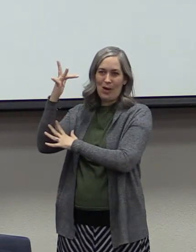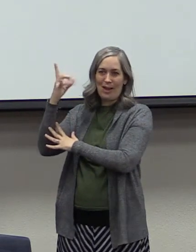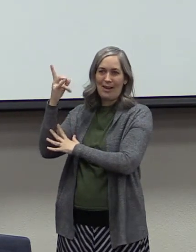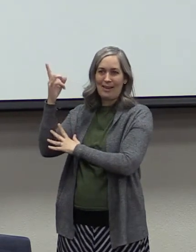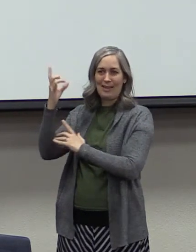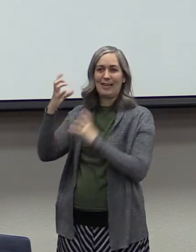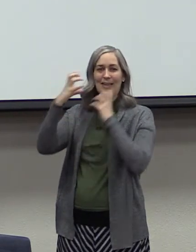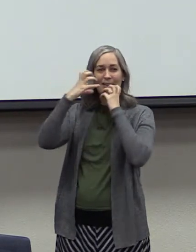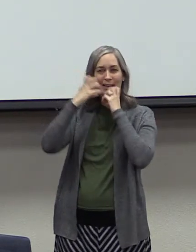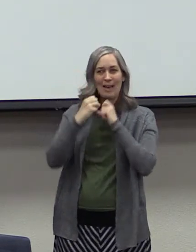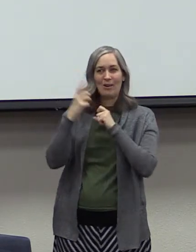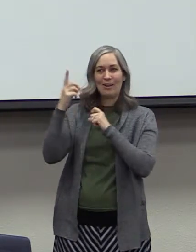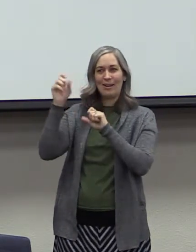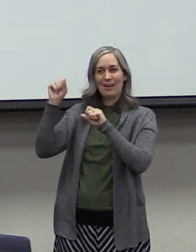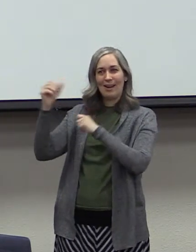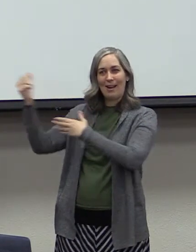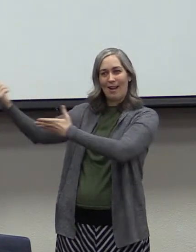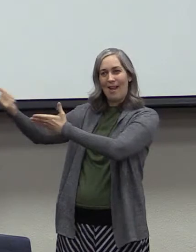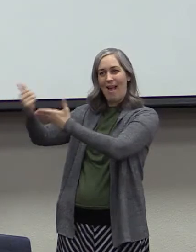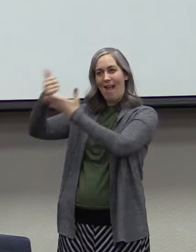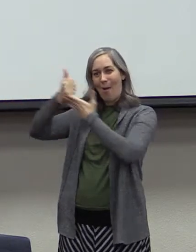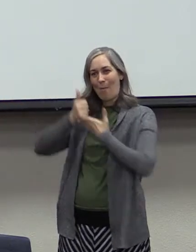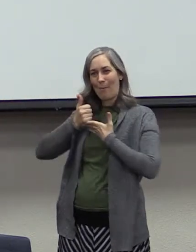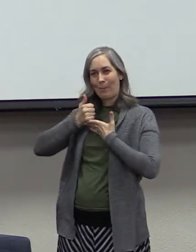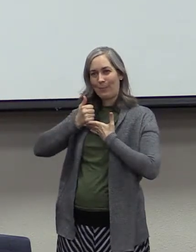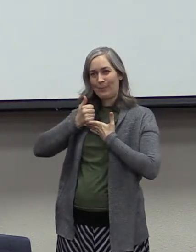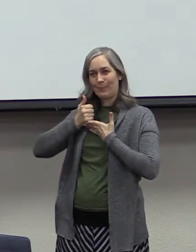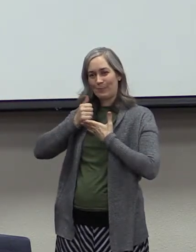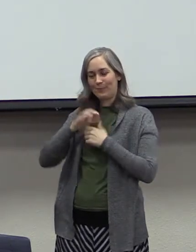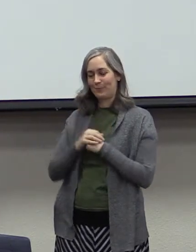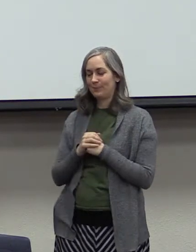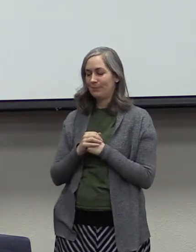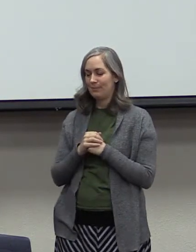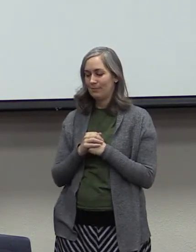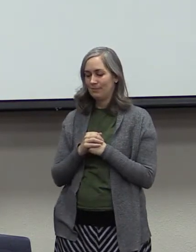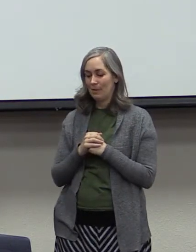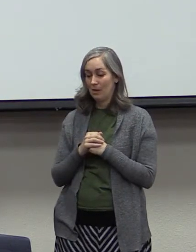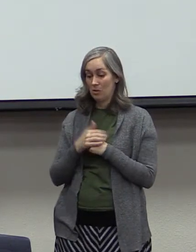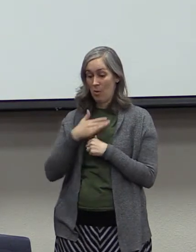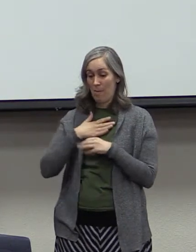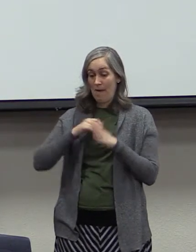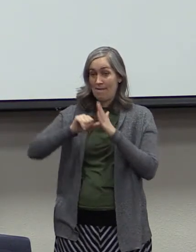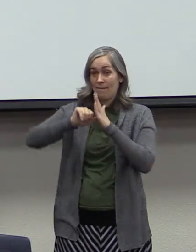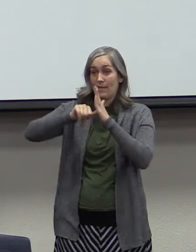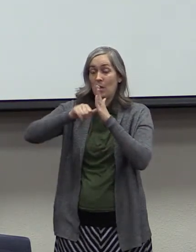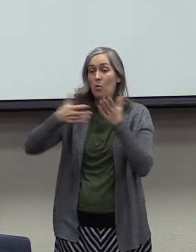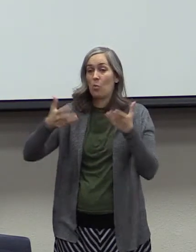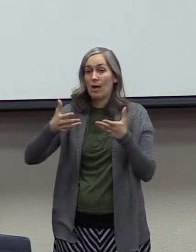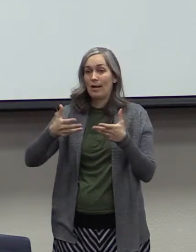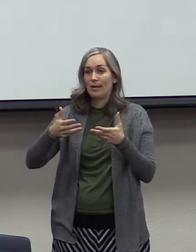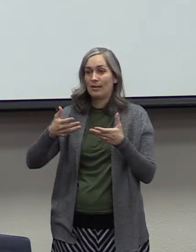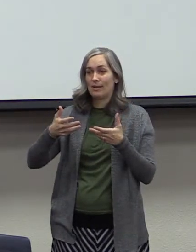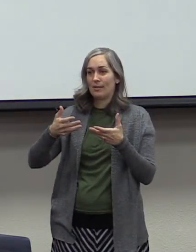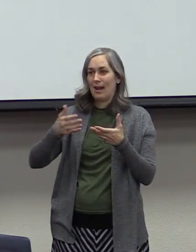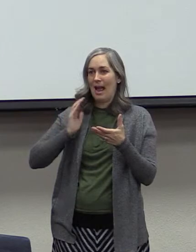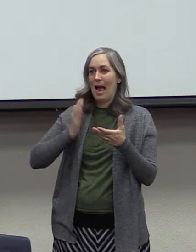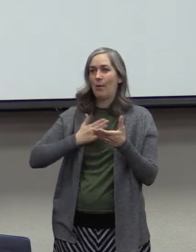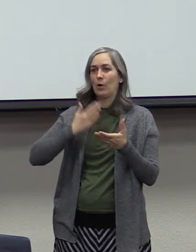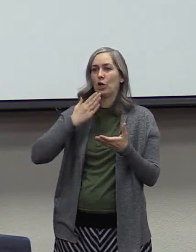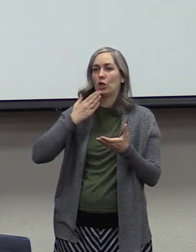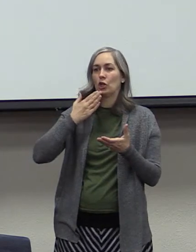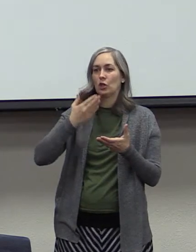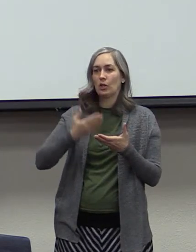cares, and He can help us with those. So my emphasis today is on giving Him our